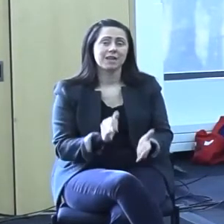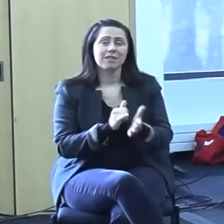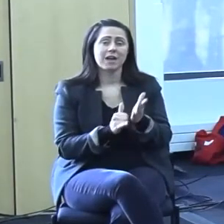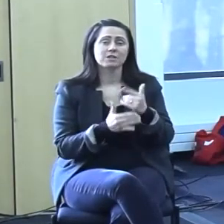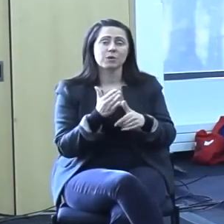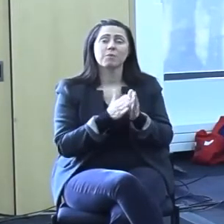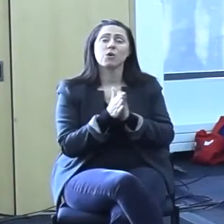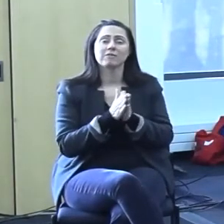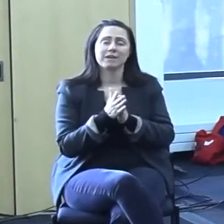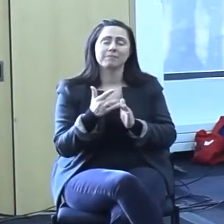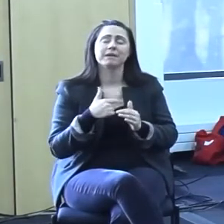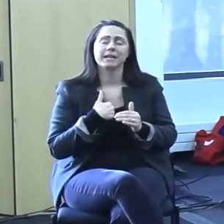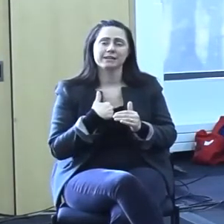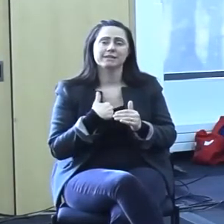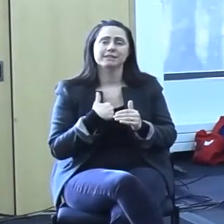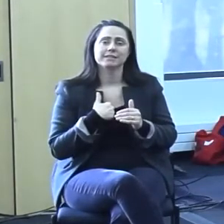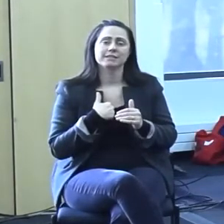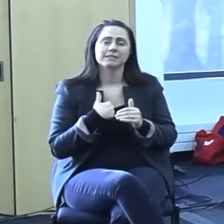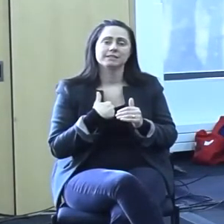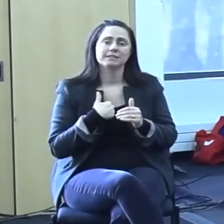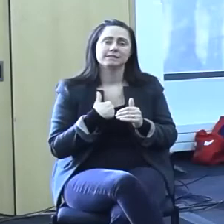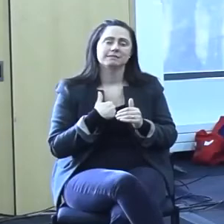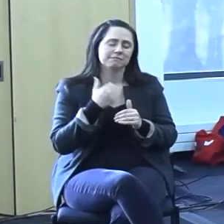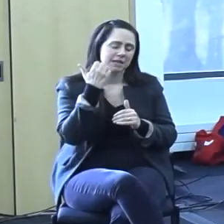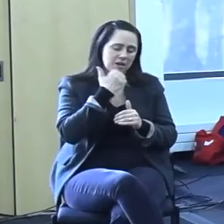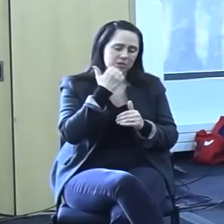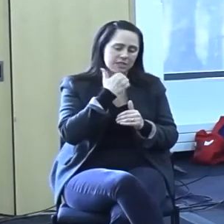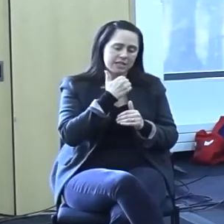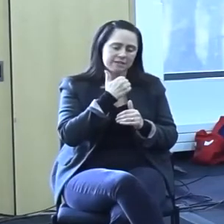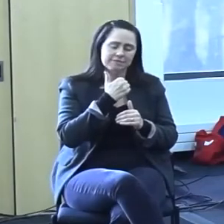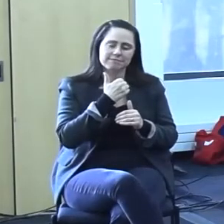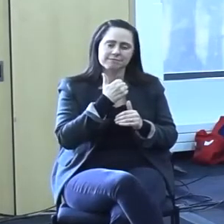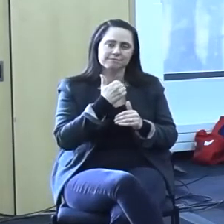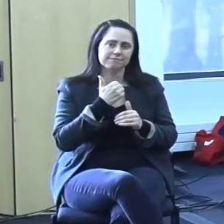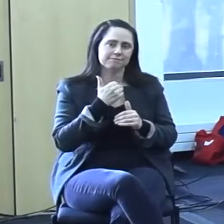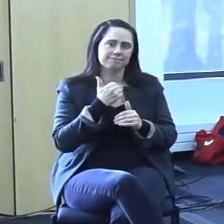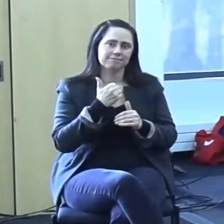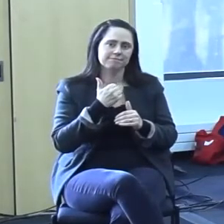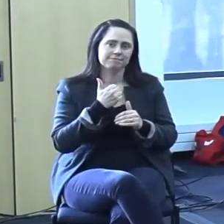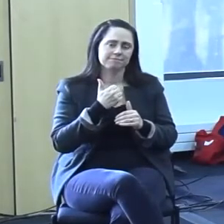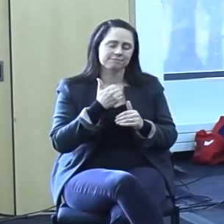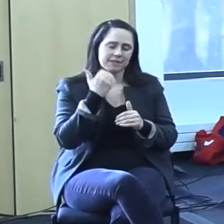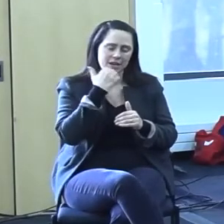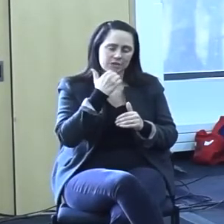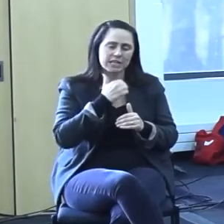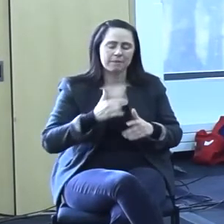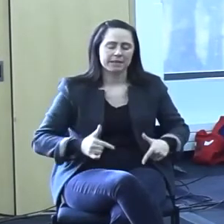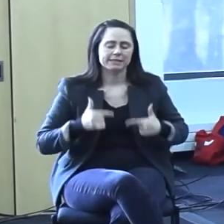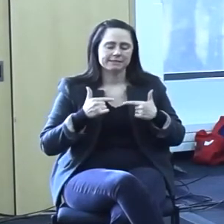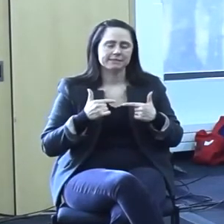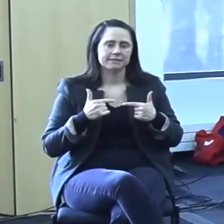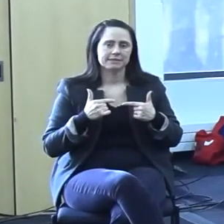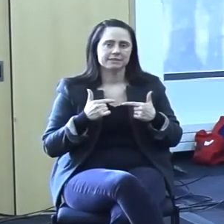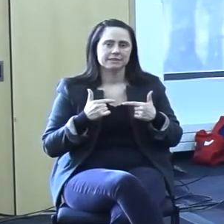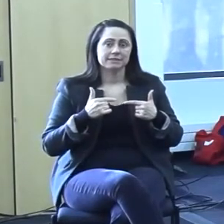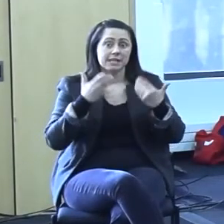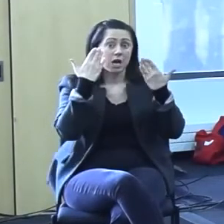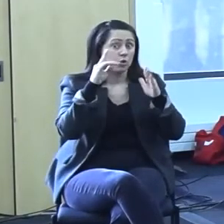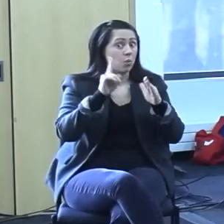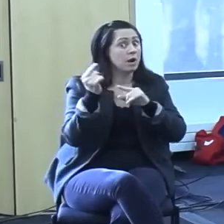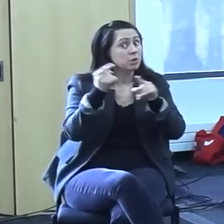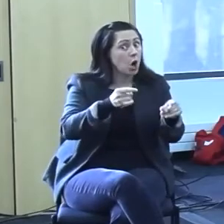what motivates me every day in my daily day basis. I don't know where I'm